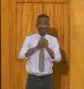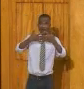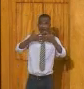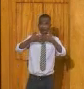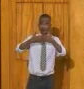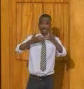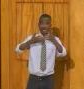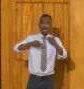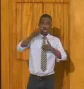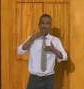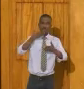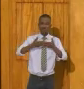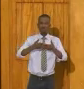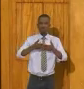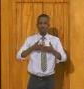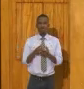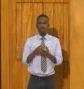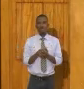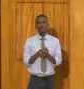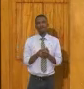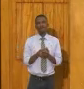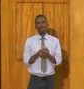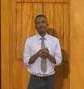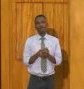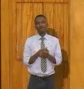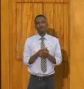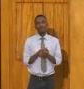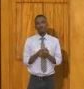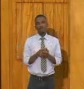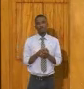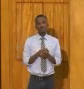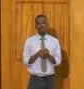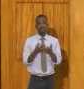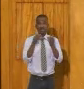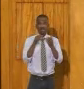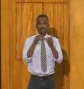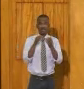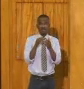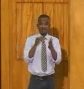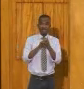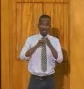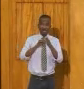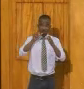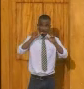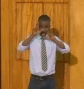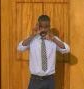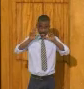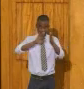capacity in Abuja, which is the capital of Nigeria. And that is Zanklin Medical